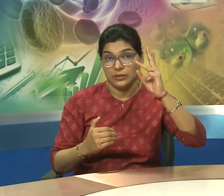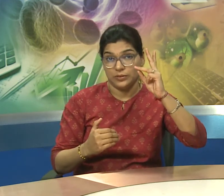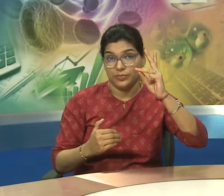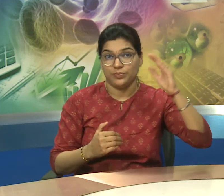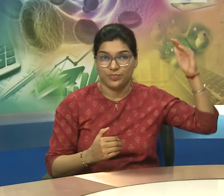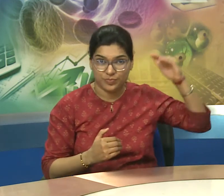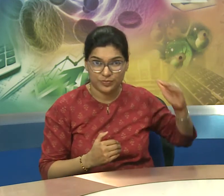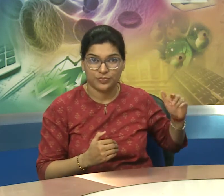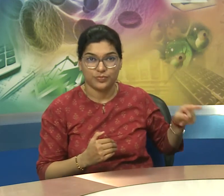Third is